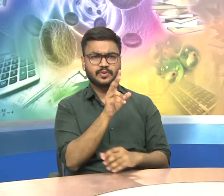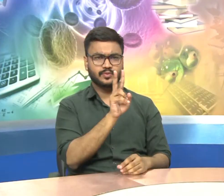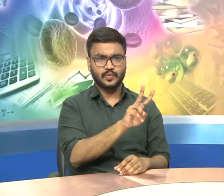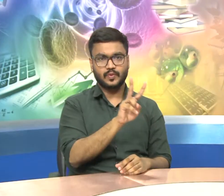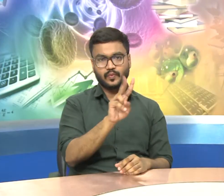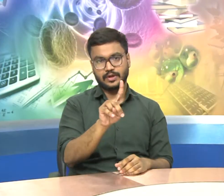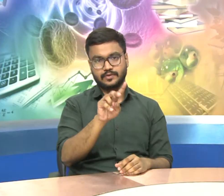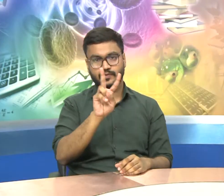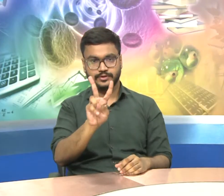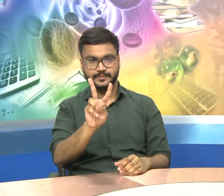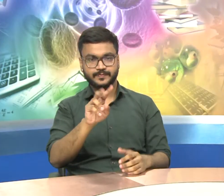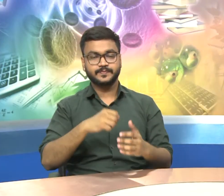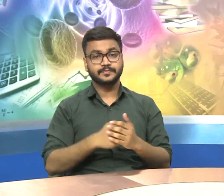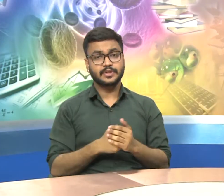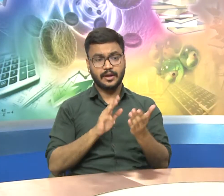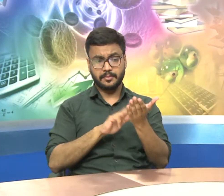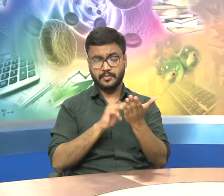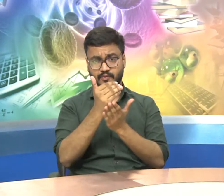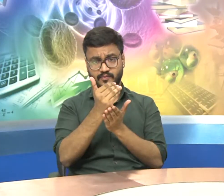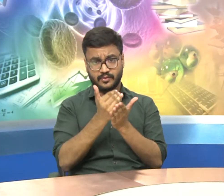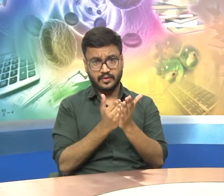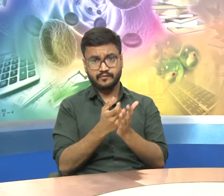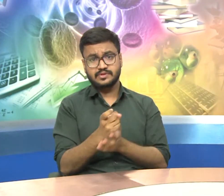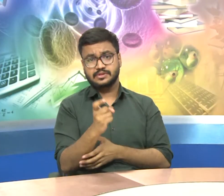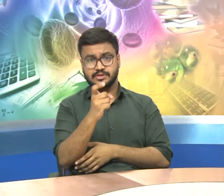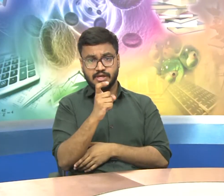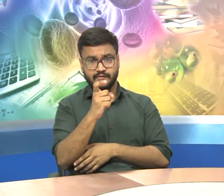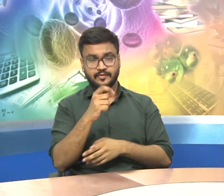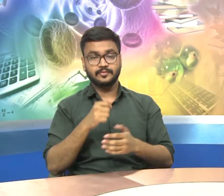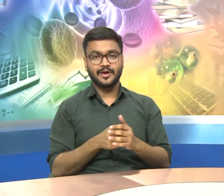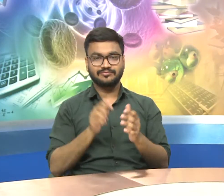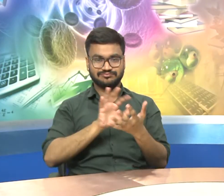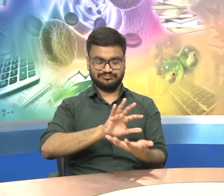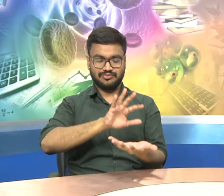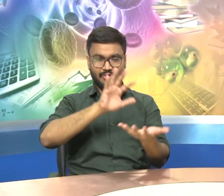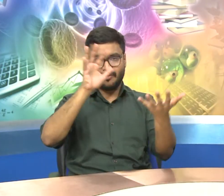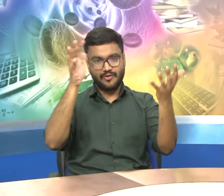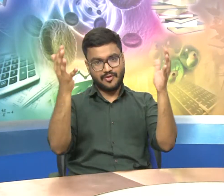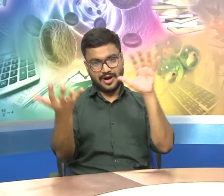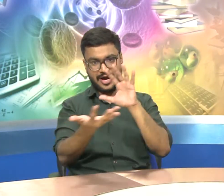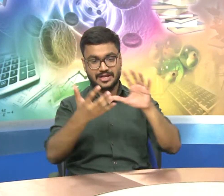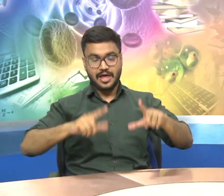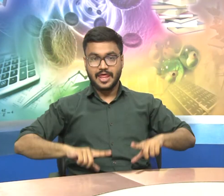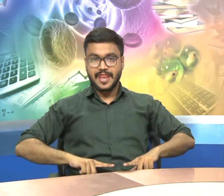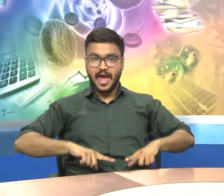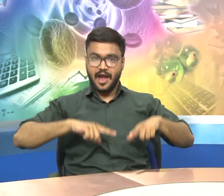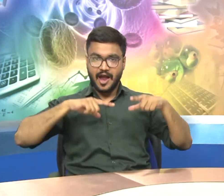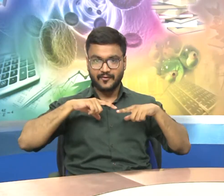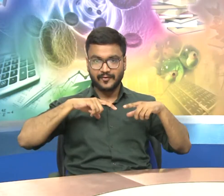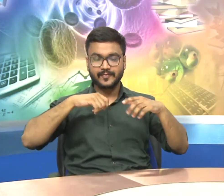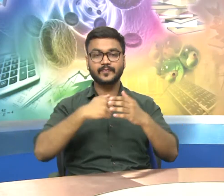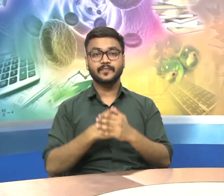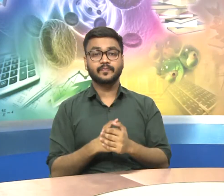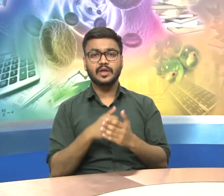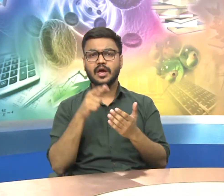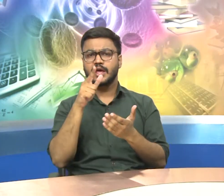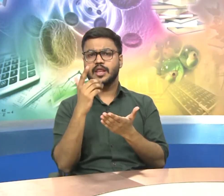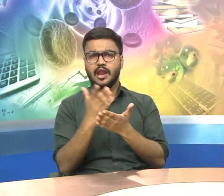ISL Medium, Book number 212, Module 7, The Living World.